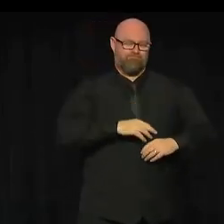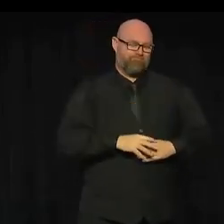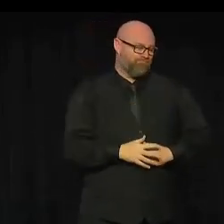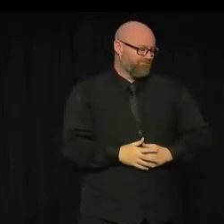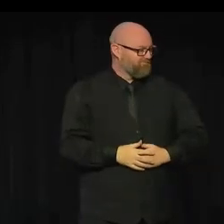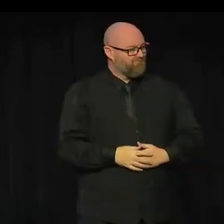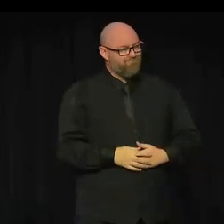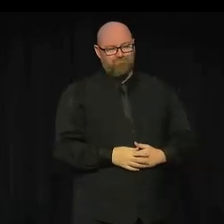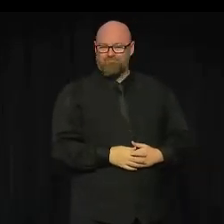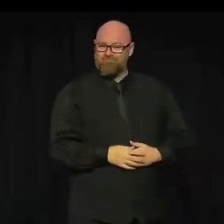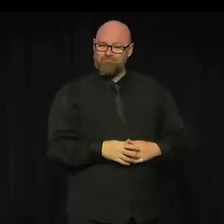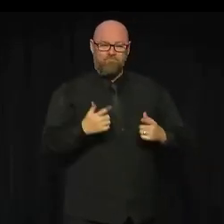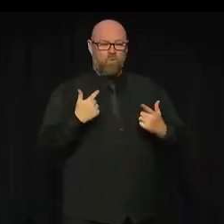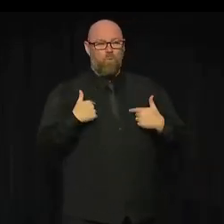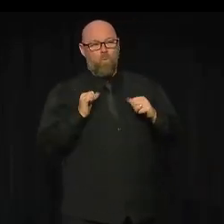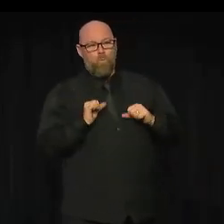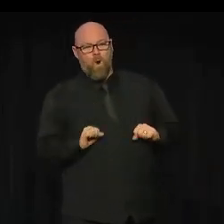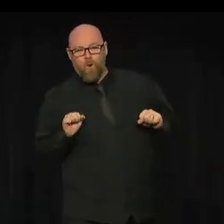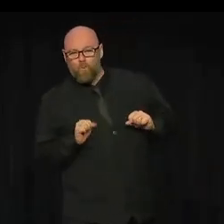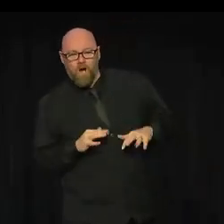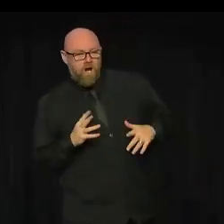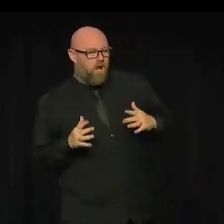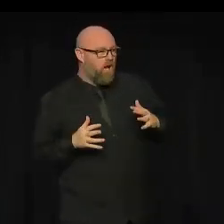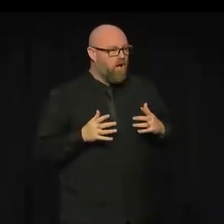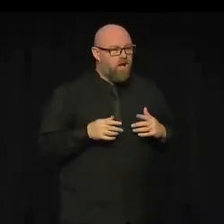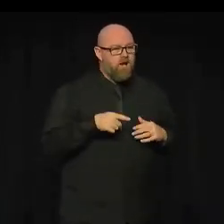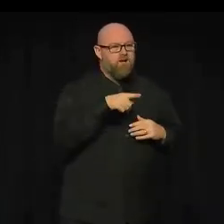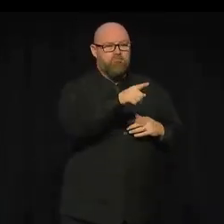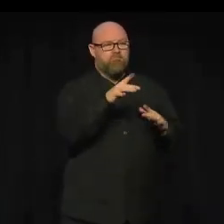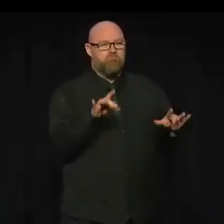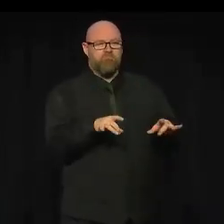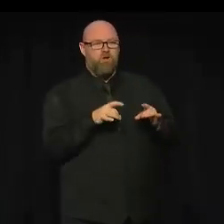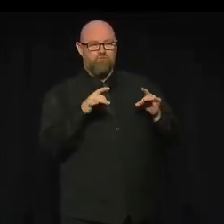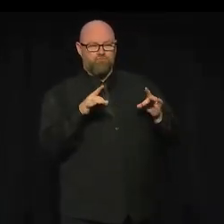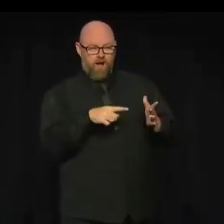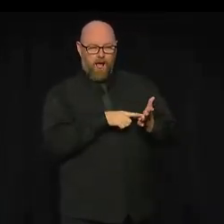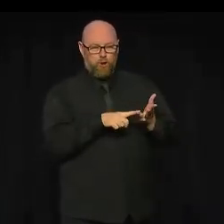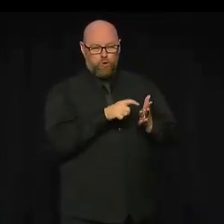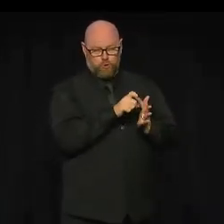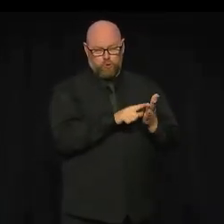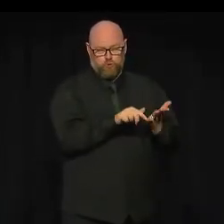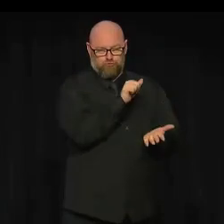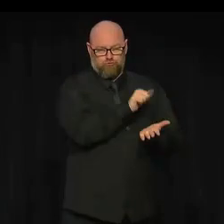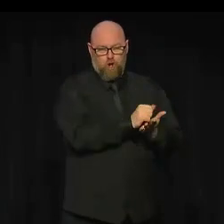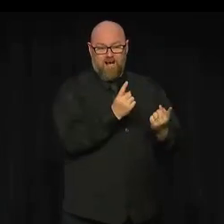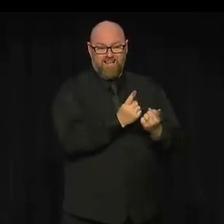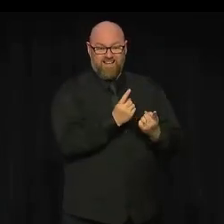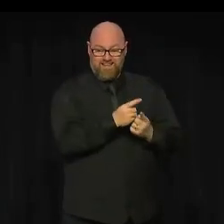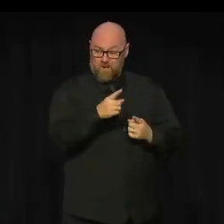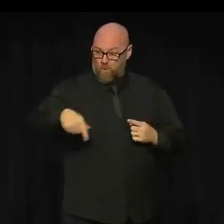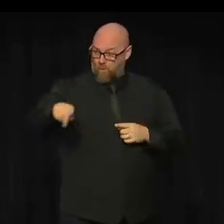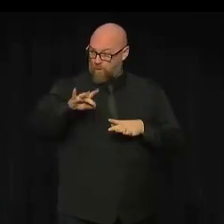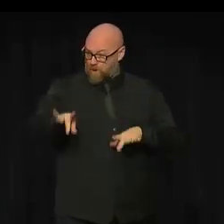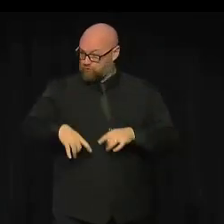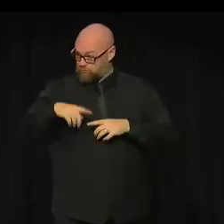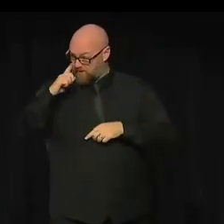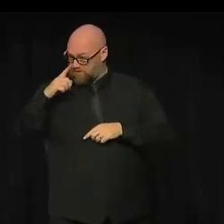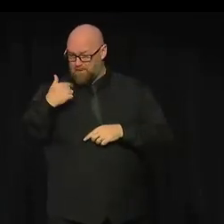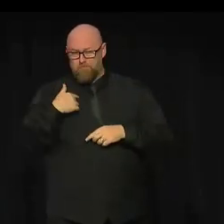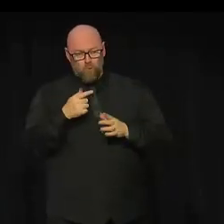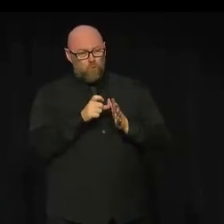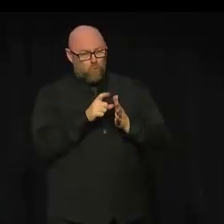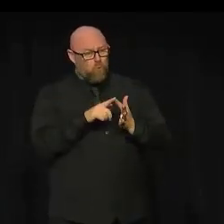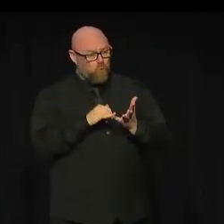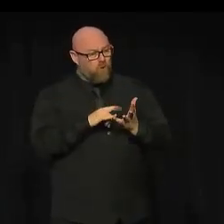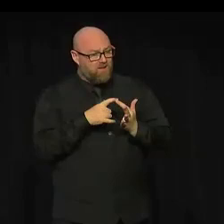too long for governments to do the right thing and to protect our rights, and everyone in this country deserves better than that. So I